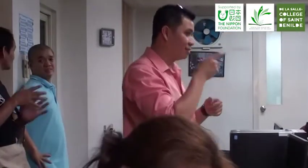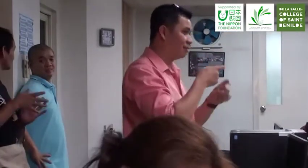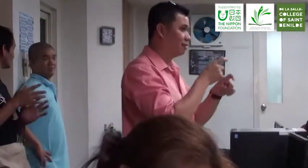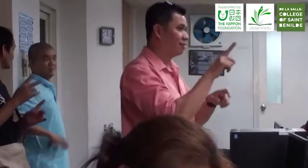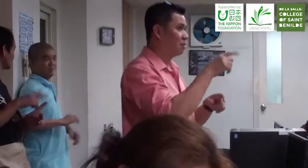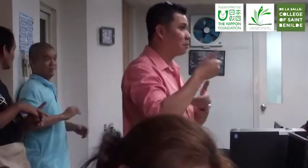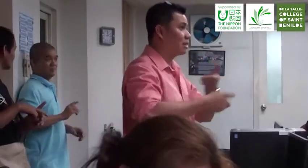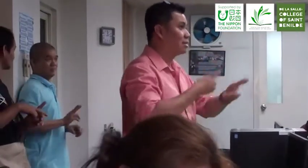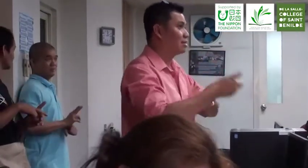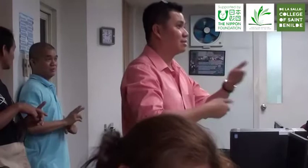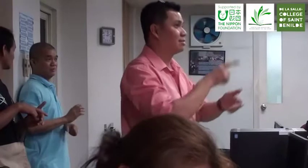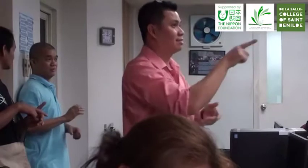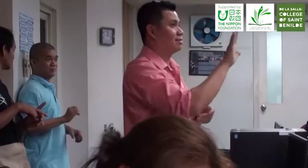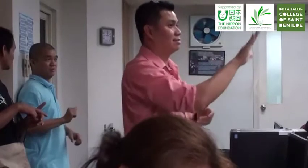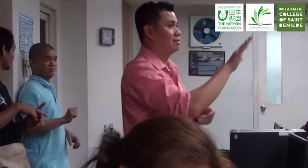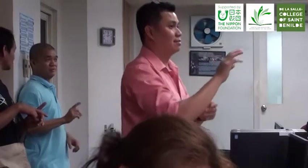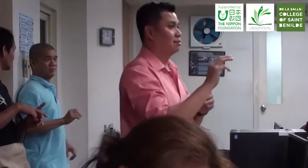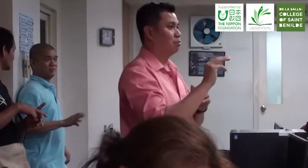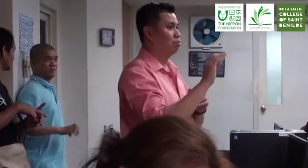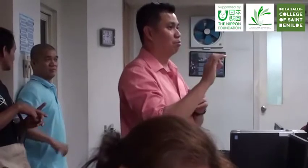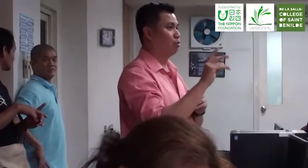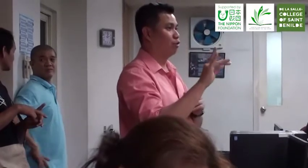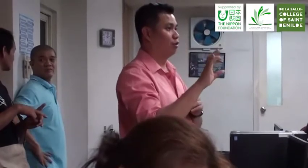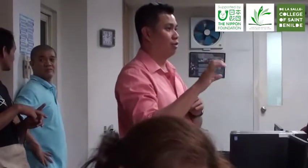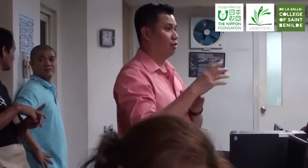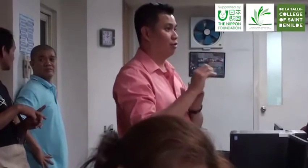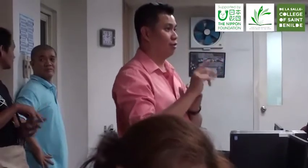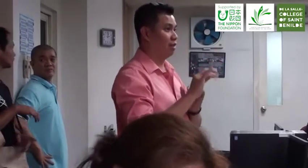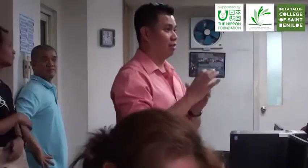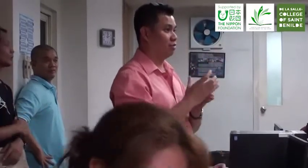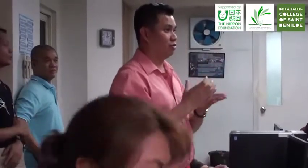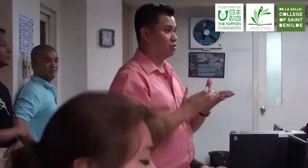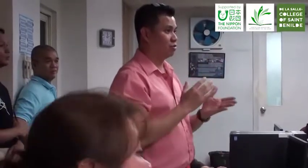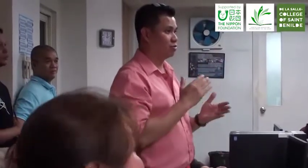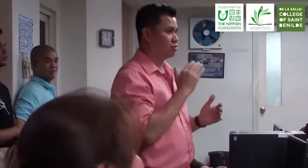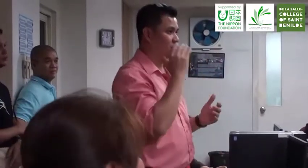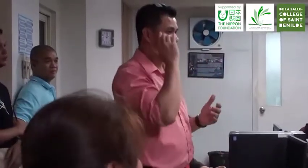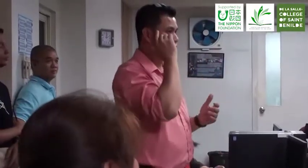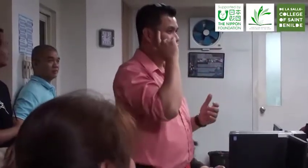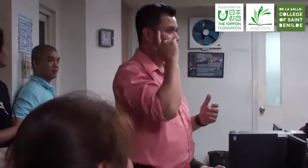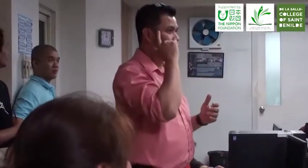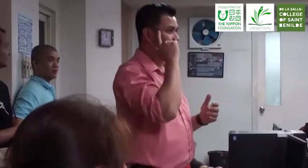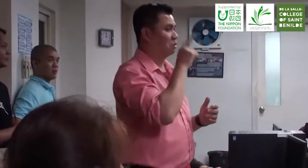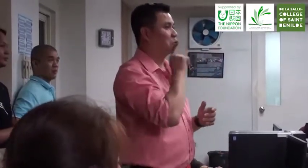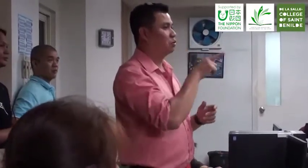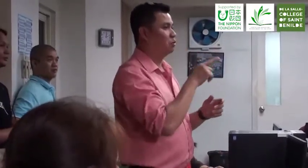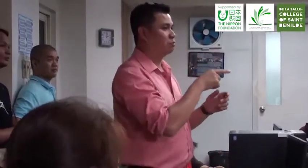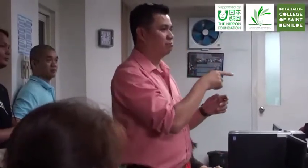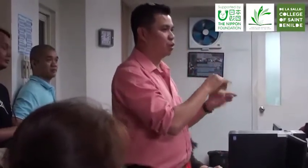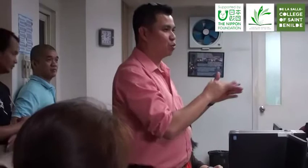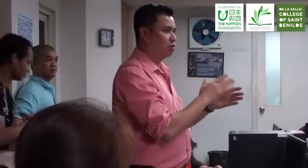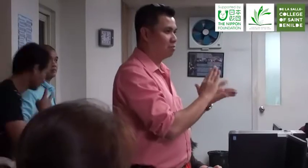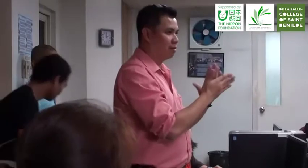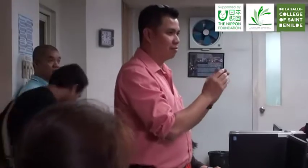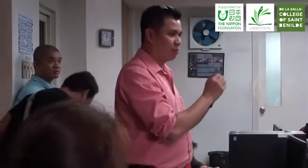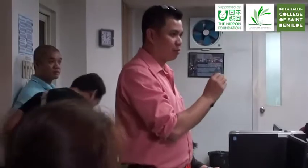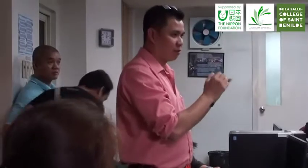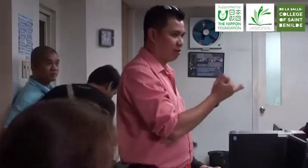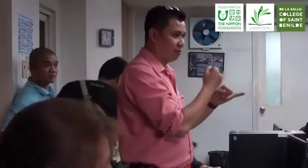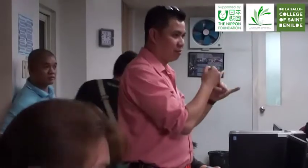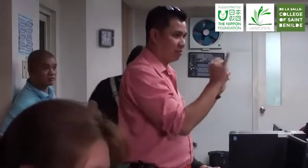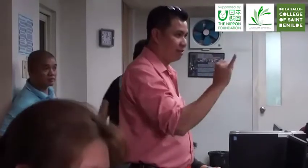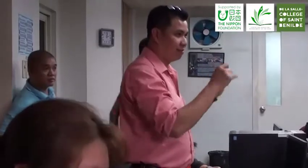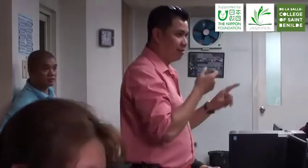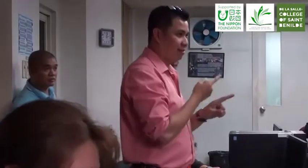questions. First, is the process that you use it from MOODLE as an online